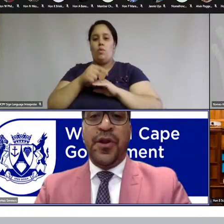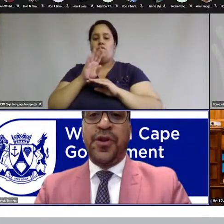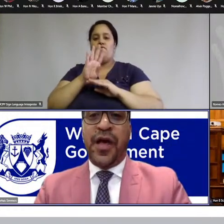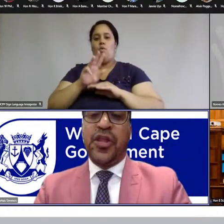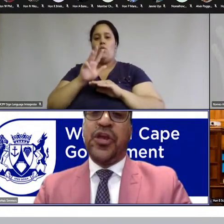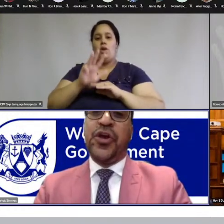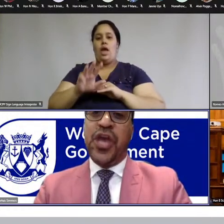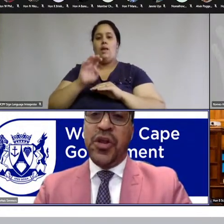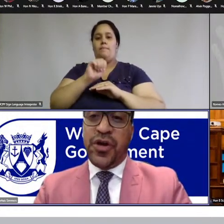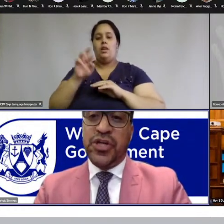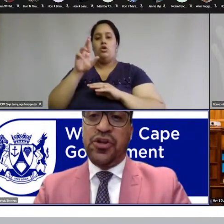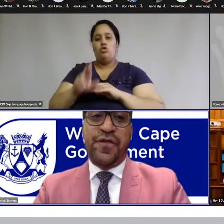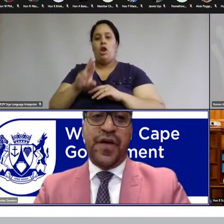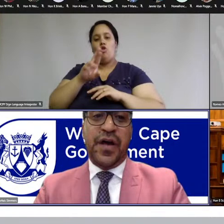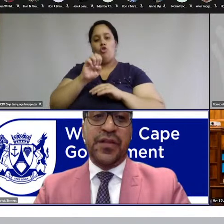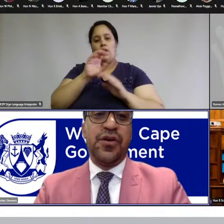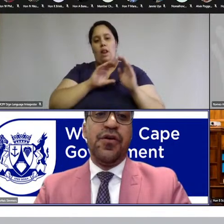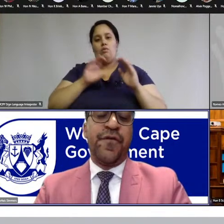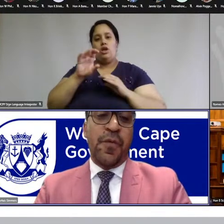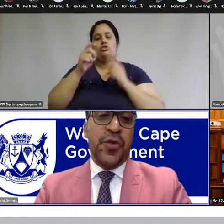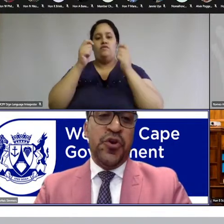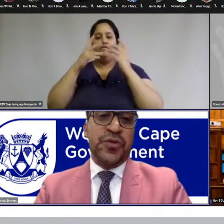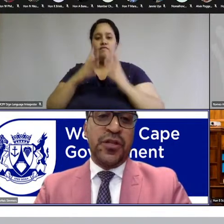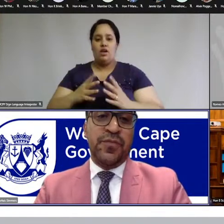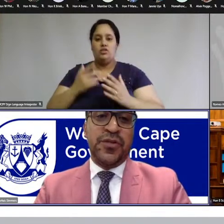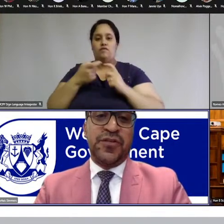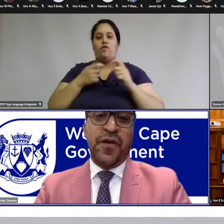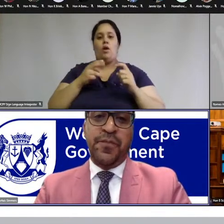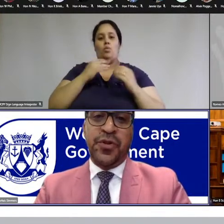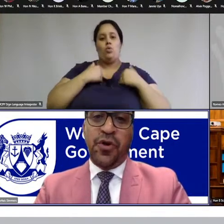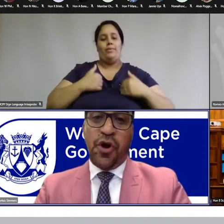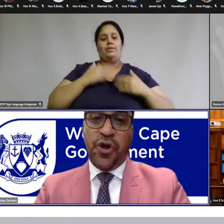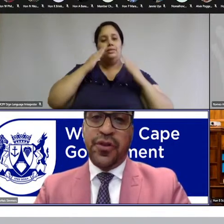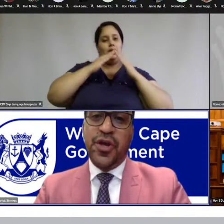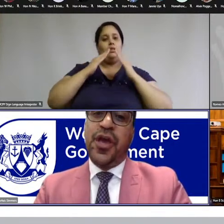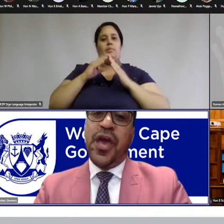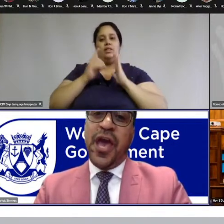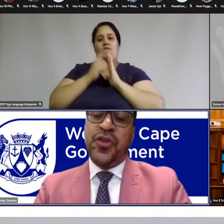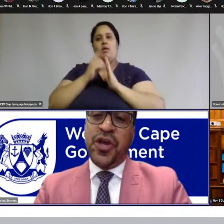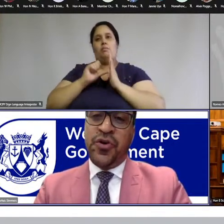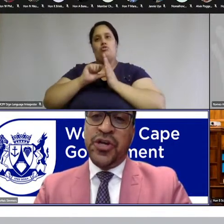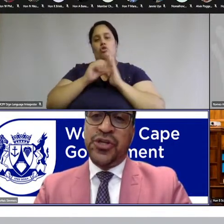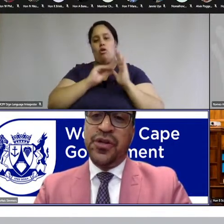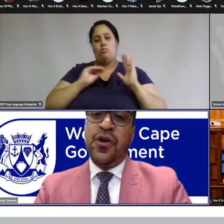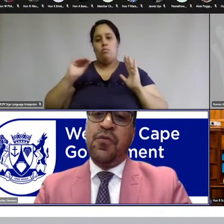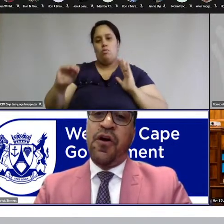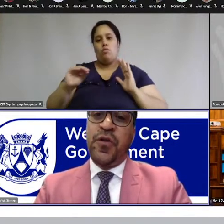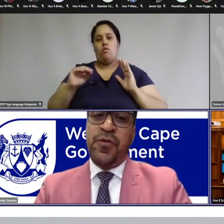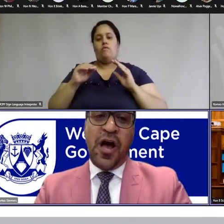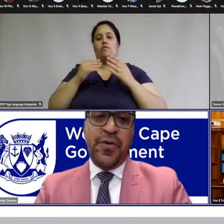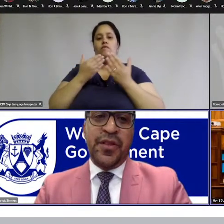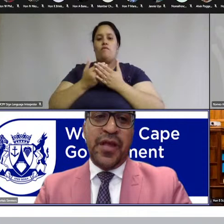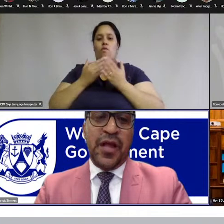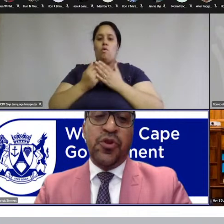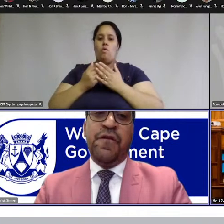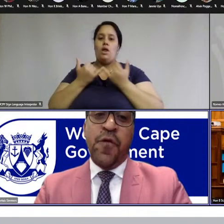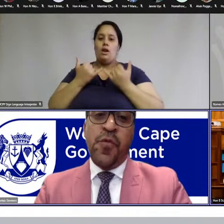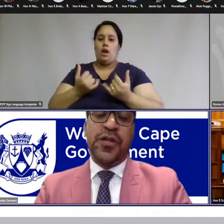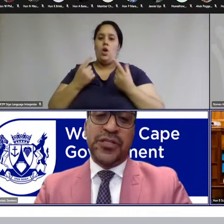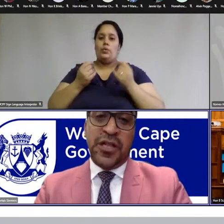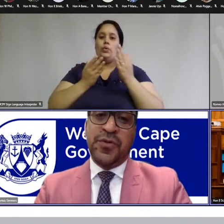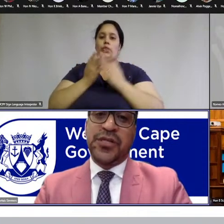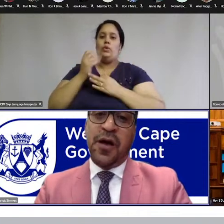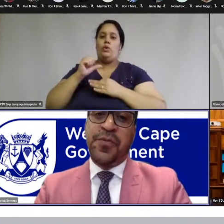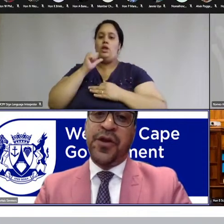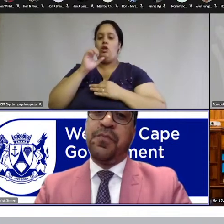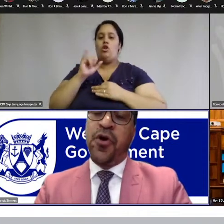457.429 million rand reallocation of funds from the Human Settlements Development Grant, and the reallocation of it will now be done to the